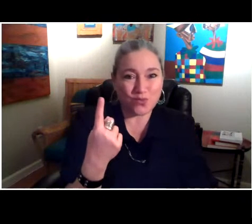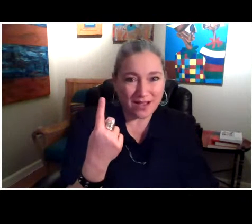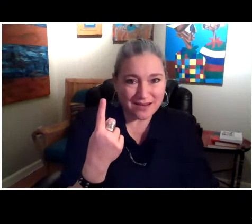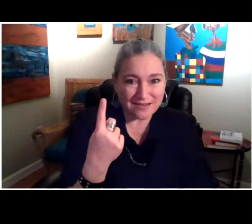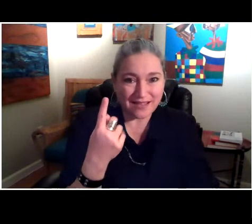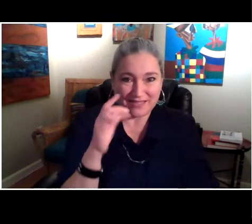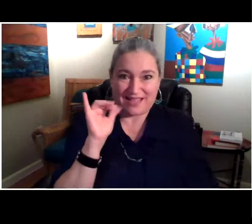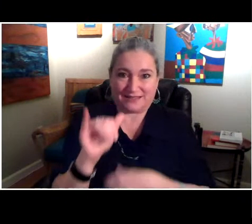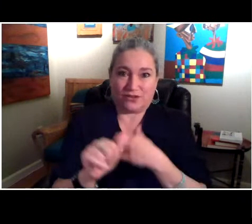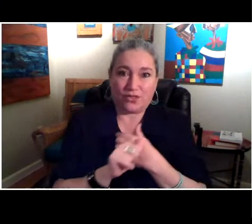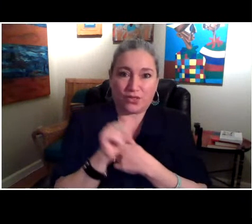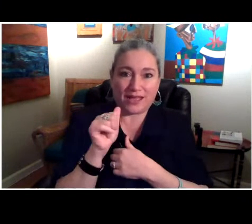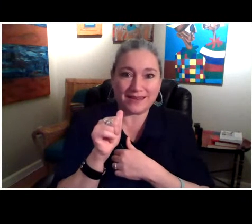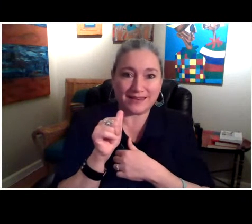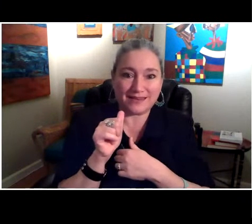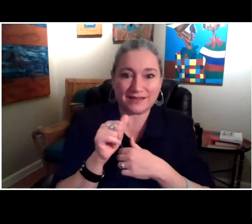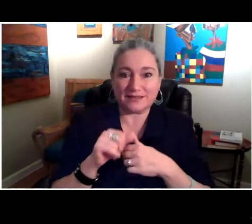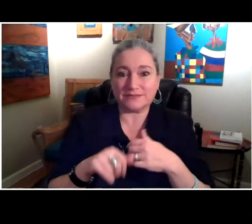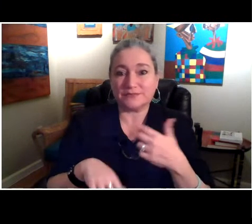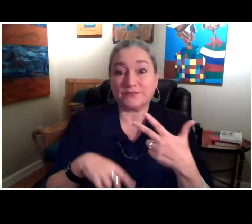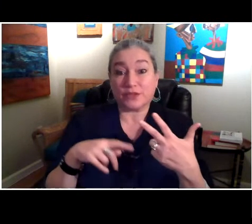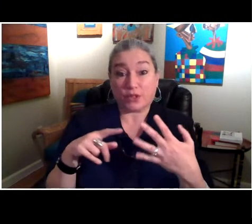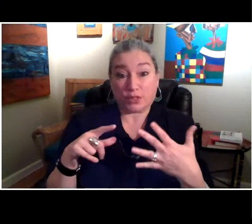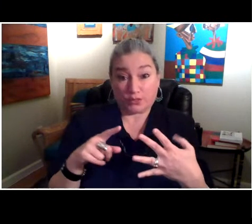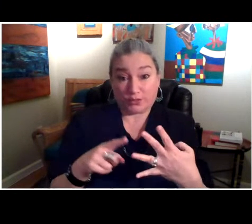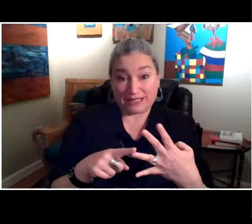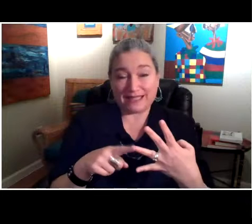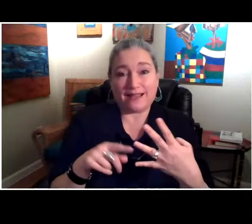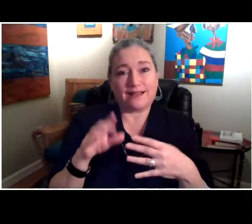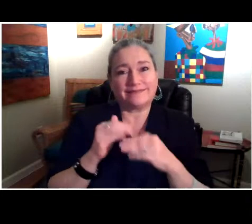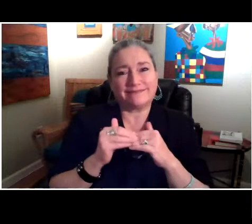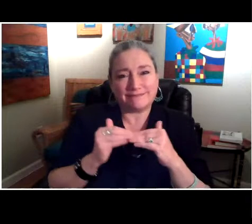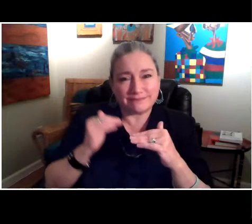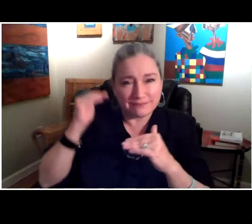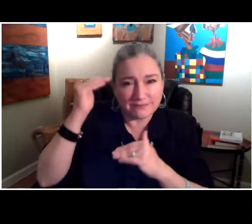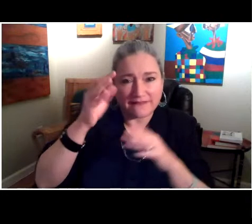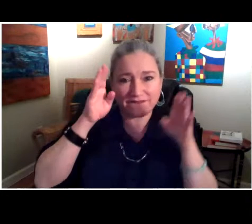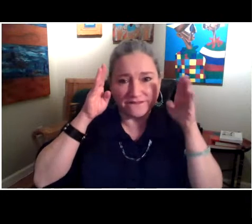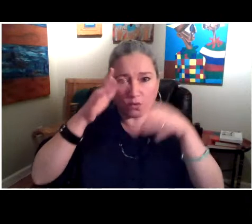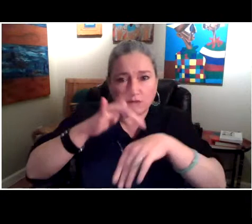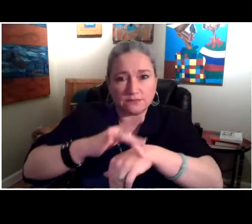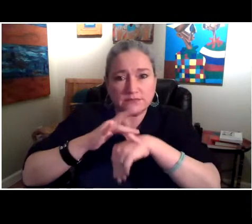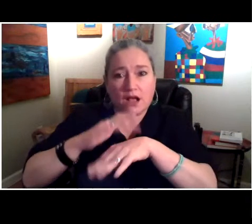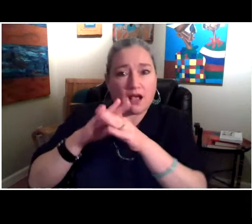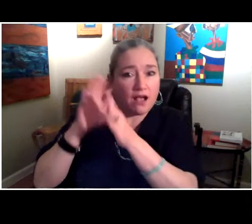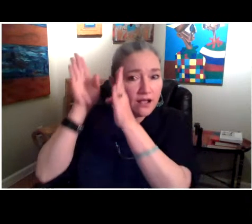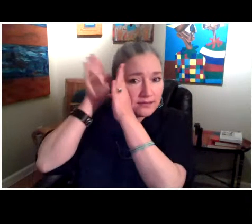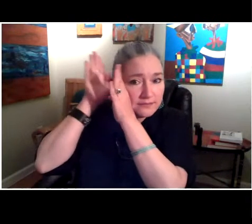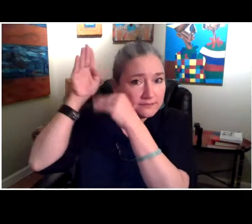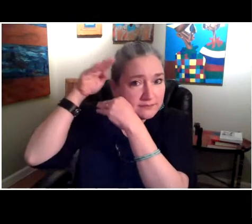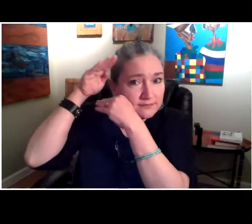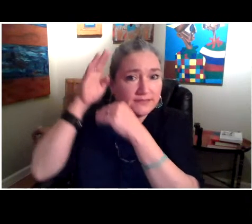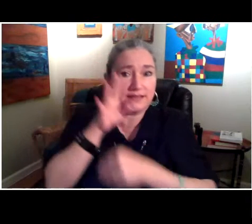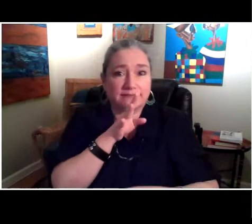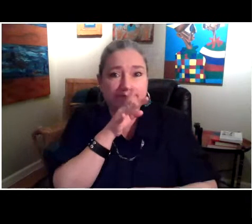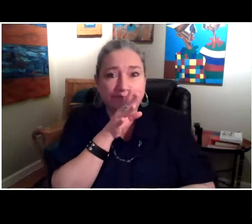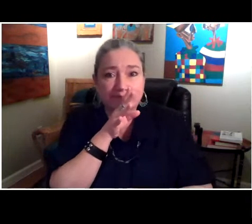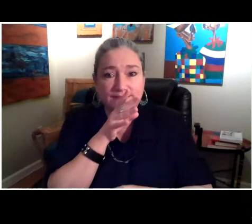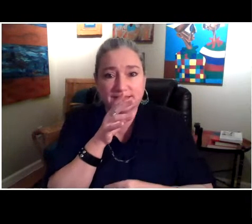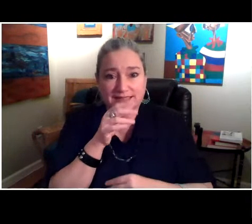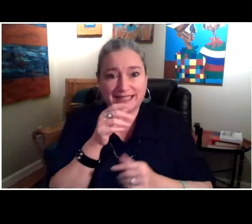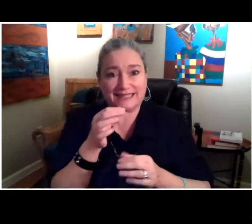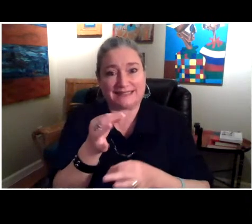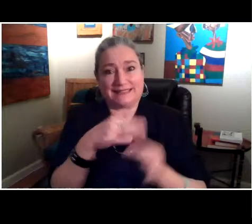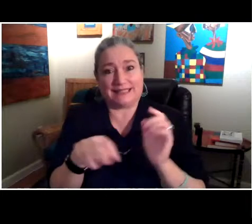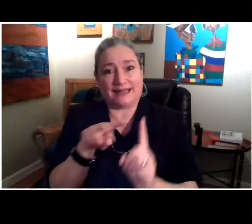information that we know is most effective, that we are forcing parents to choose one, that is a threat. The third